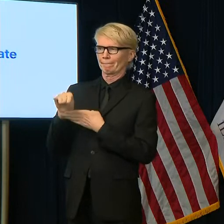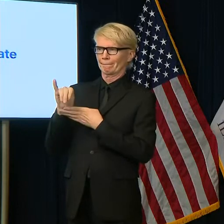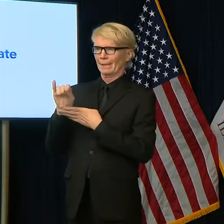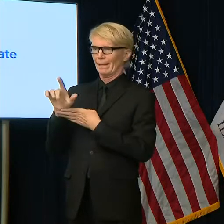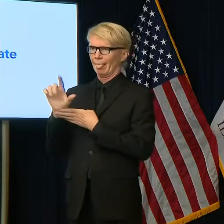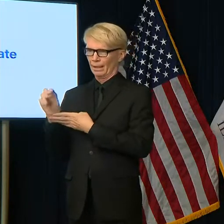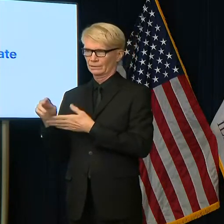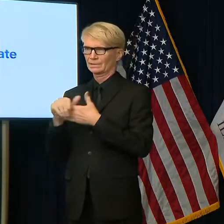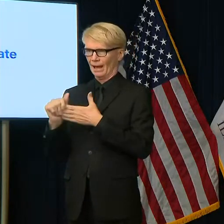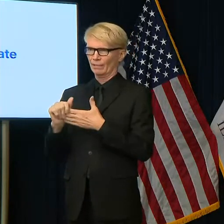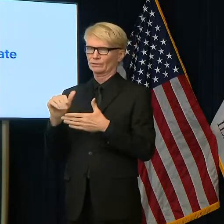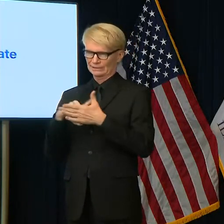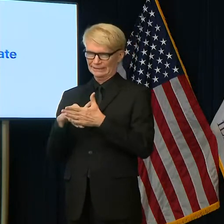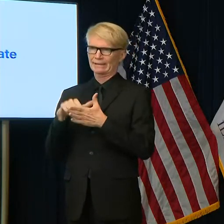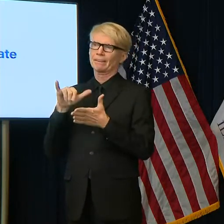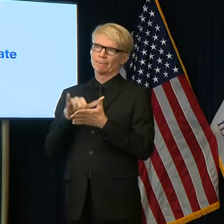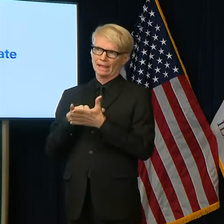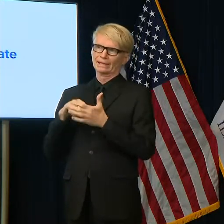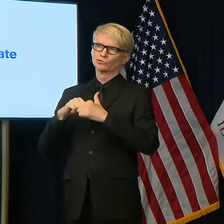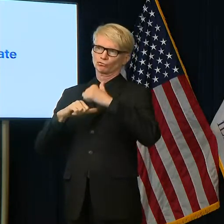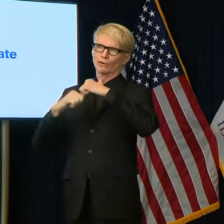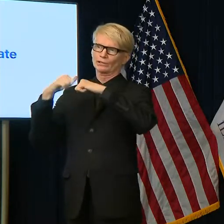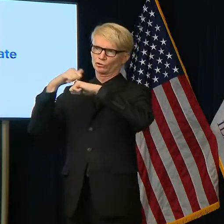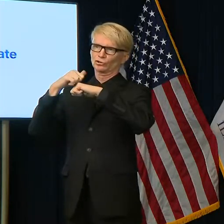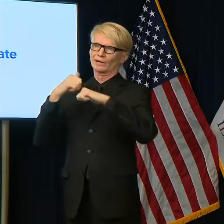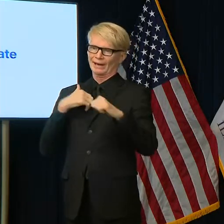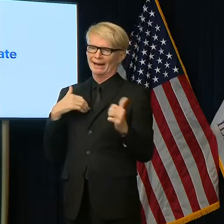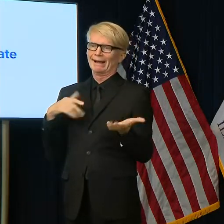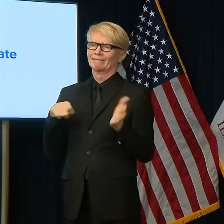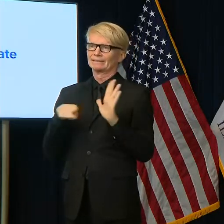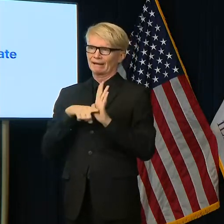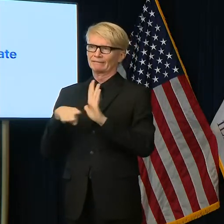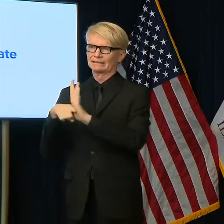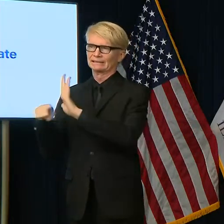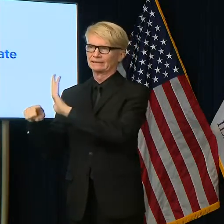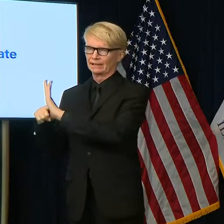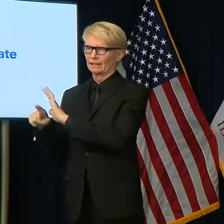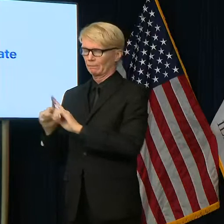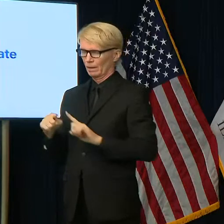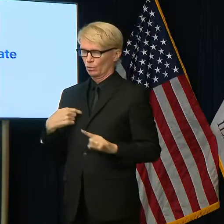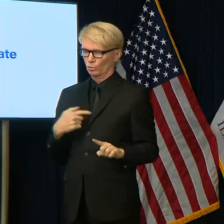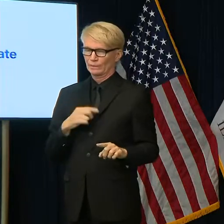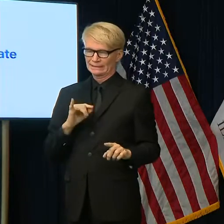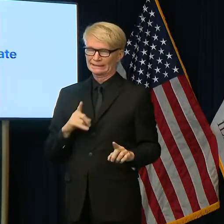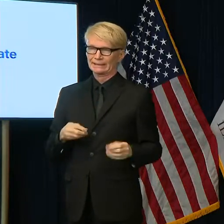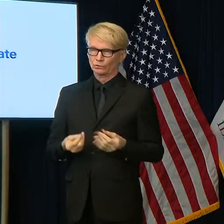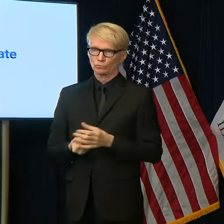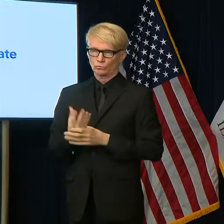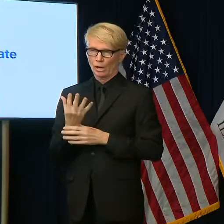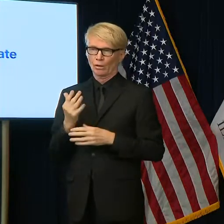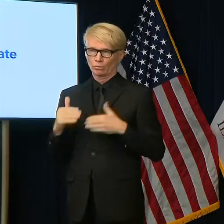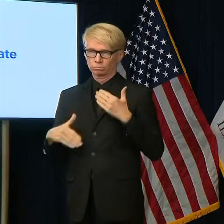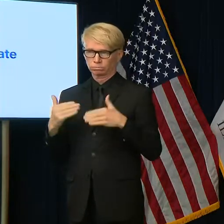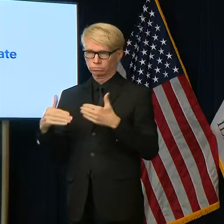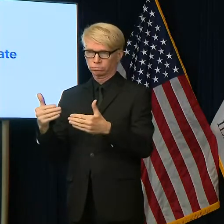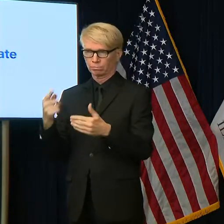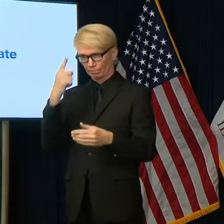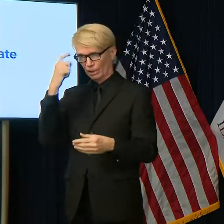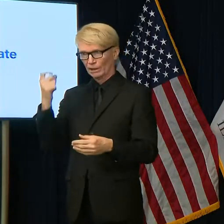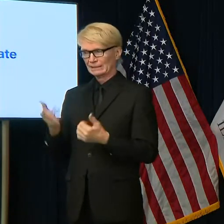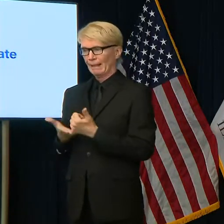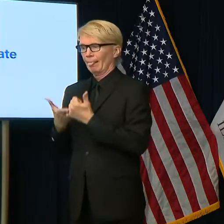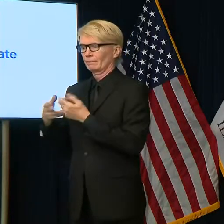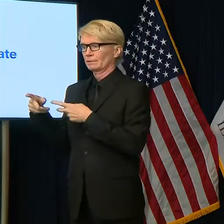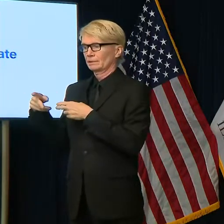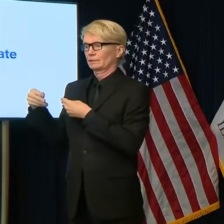We still have that. That still exists. We've made some strides because of some efficiencies that we brought to government, but we have more